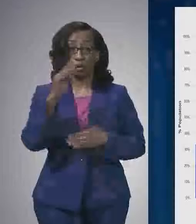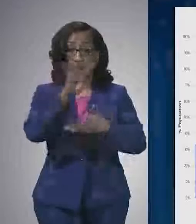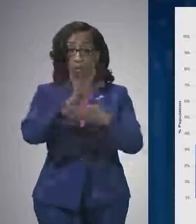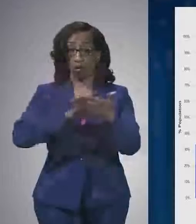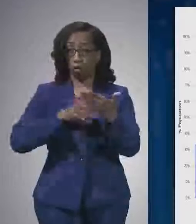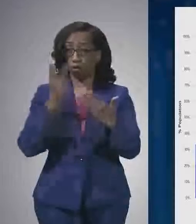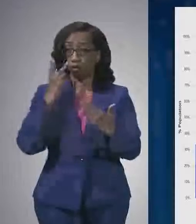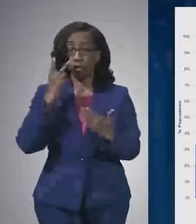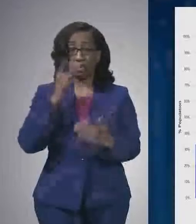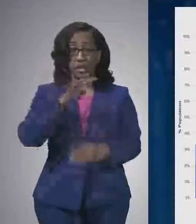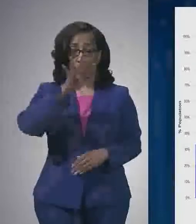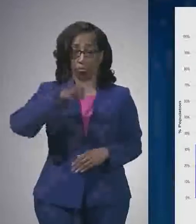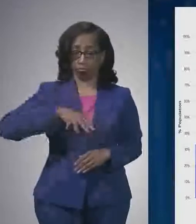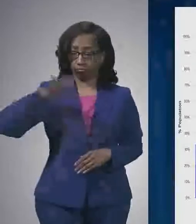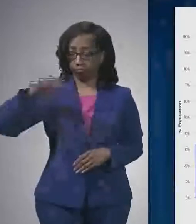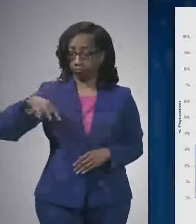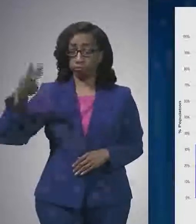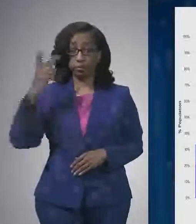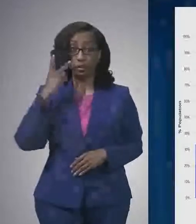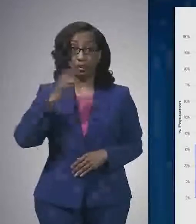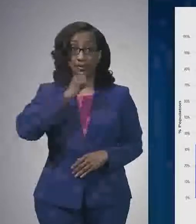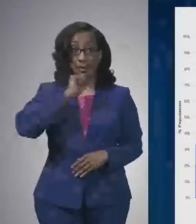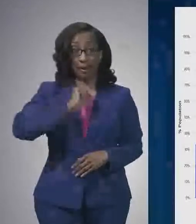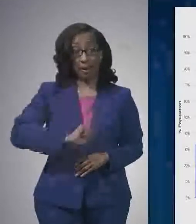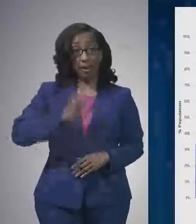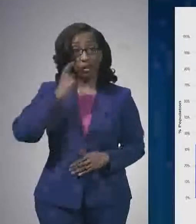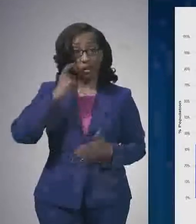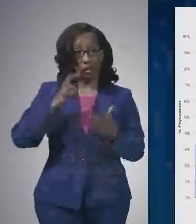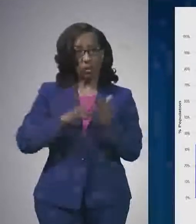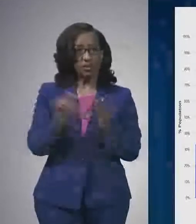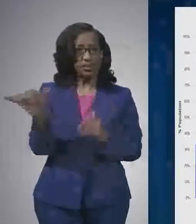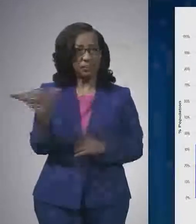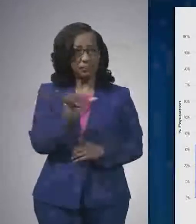active case rates by age, you'll notice that as well.